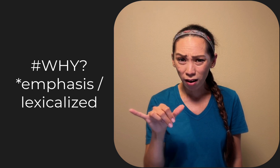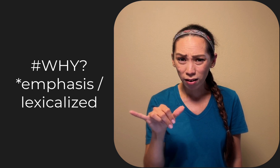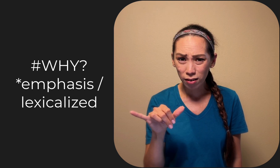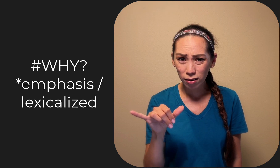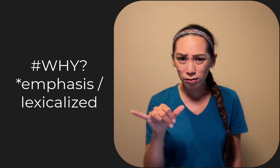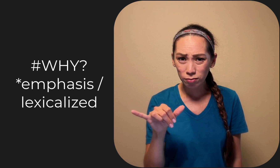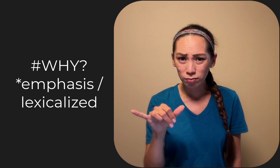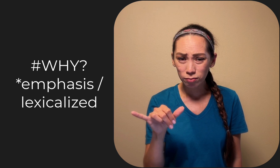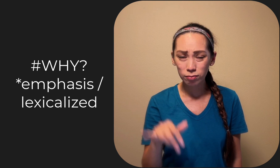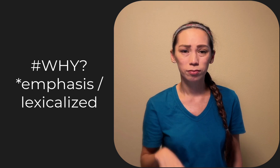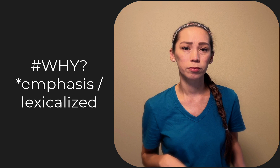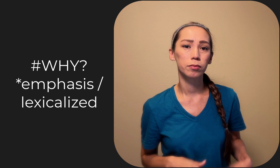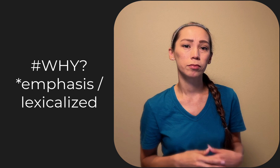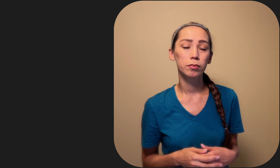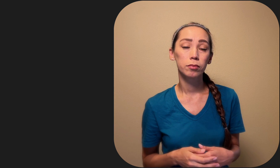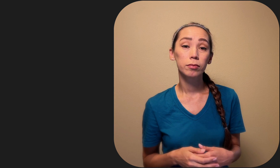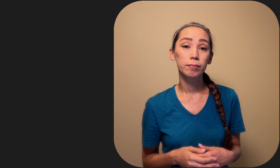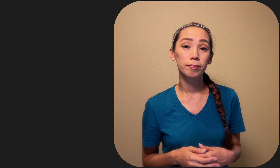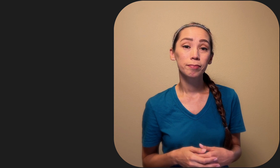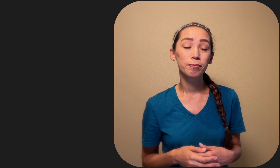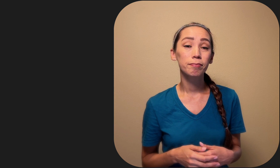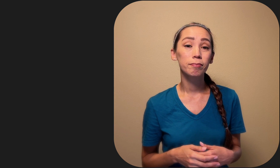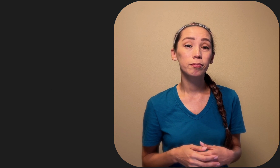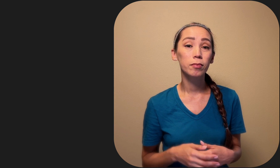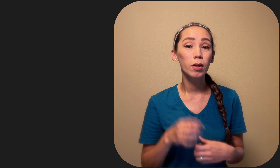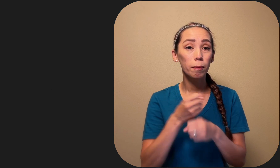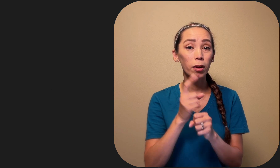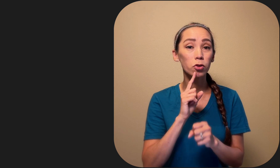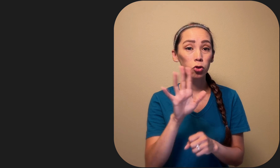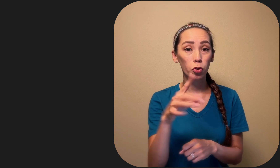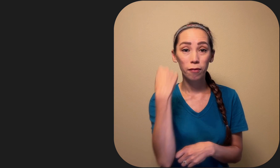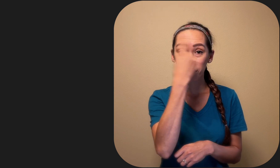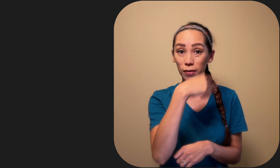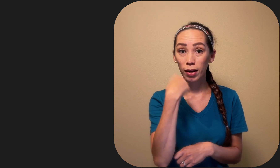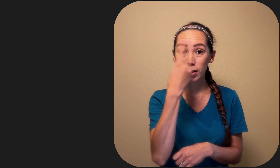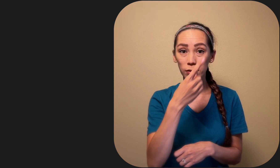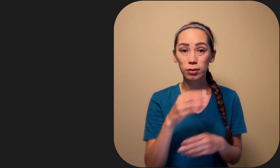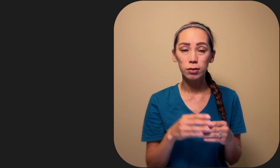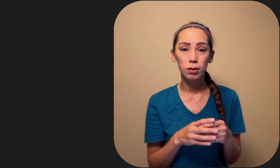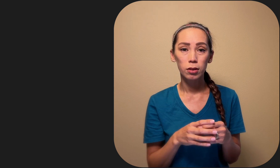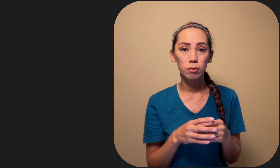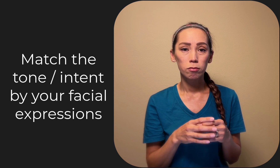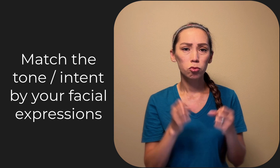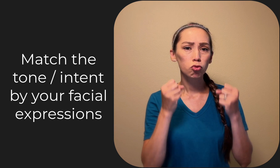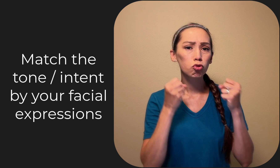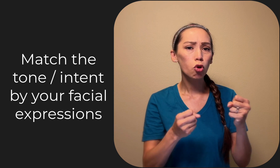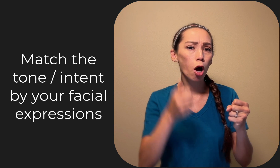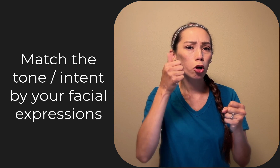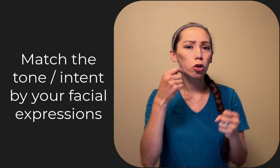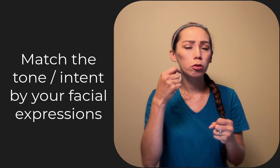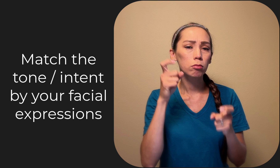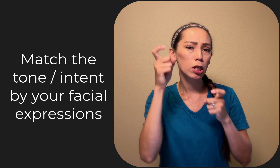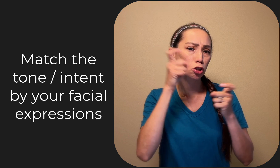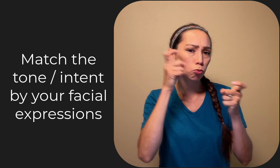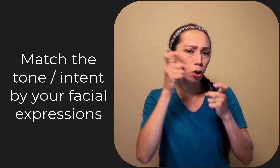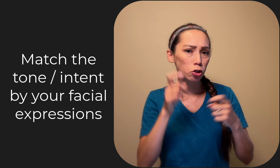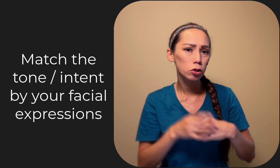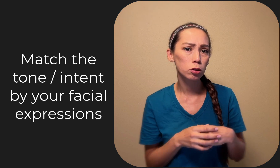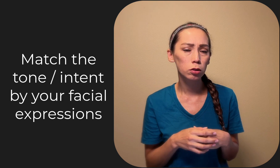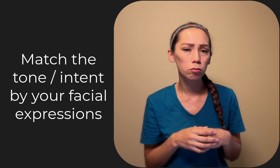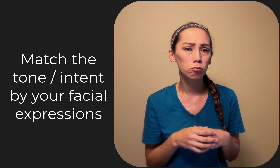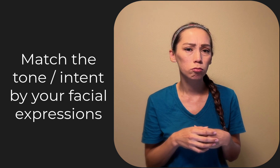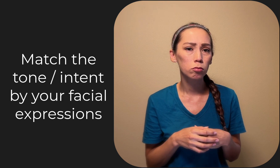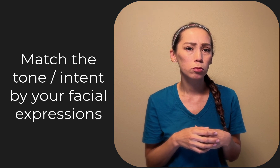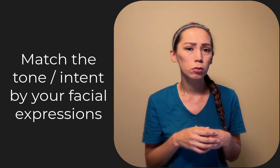also. Just spell W-H-Y. And also make sure that your face has some